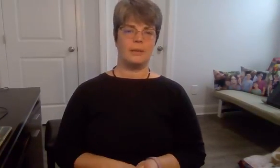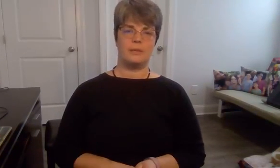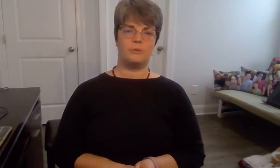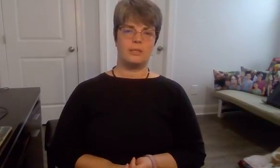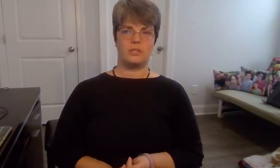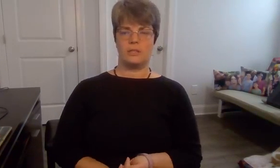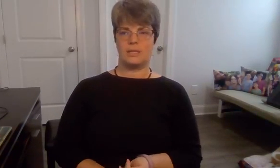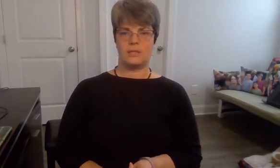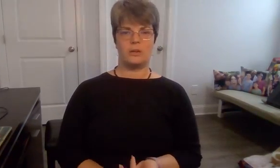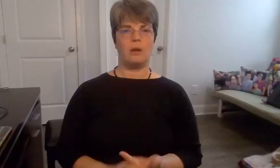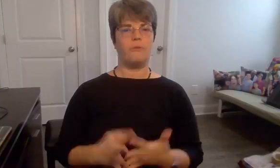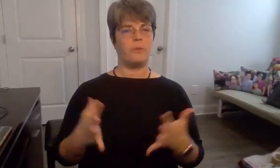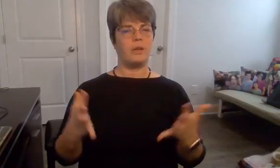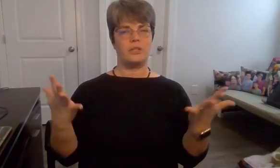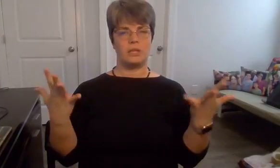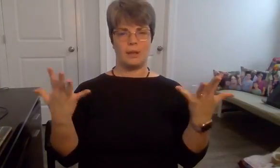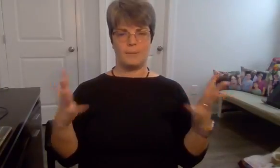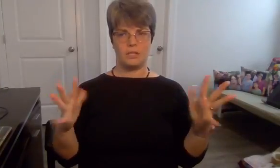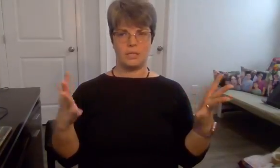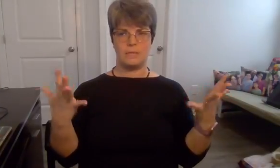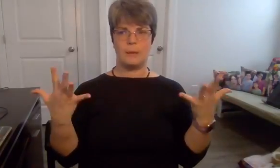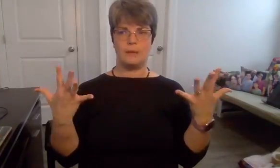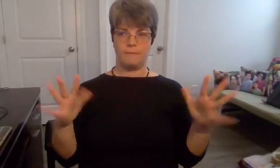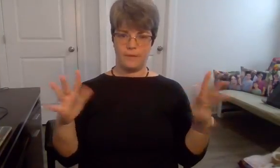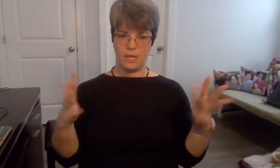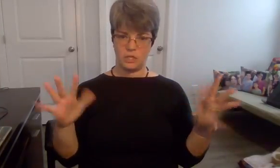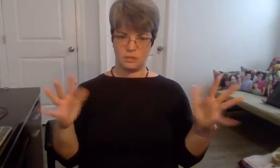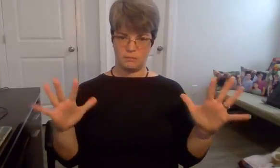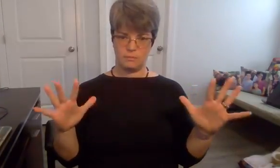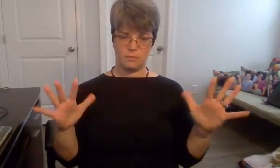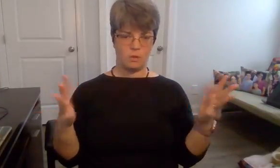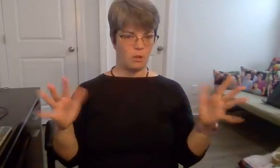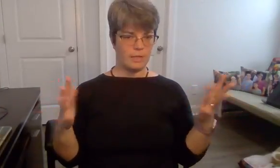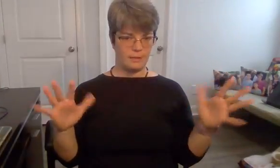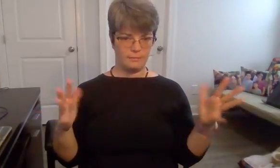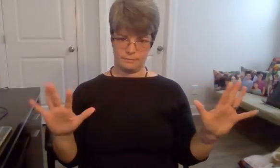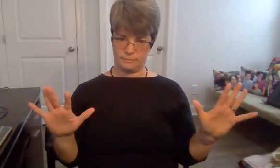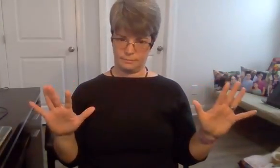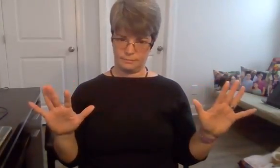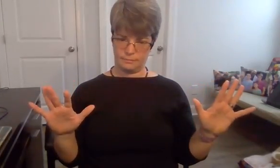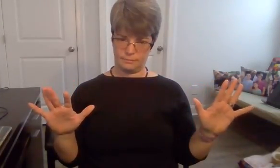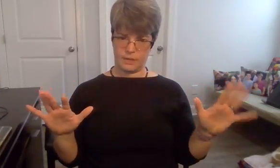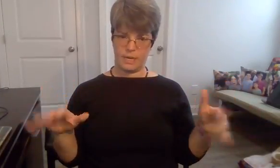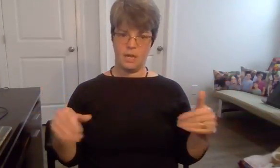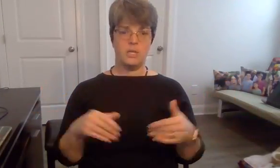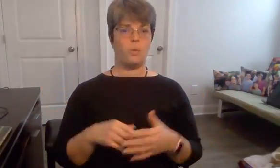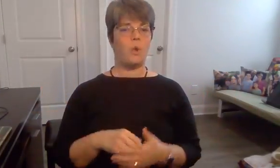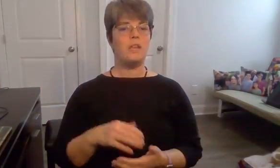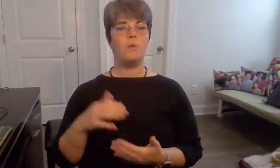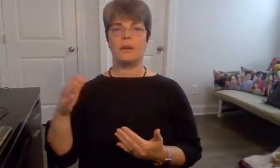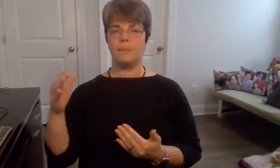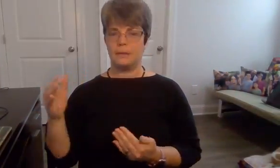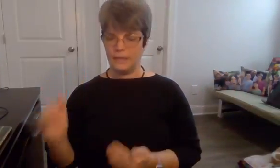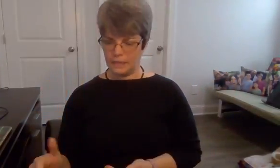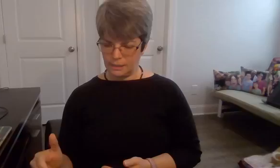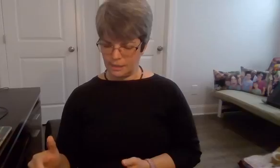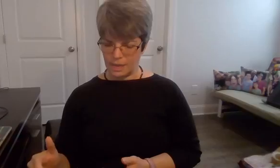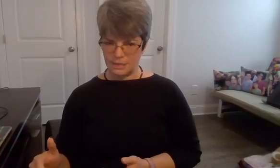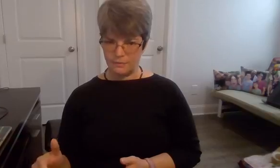some transition signs that are helpful. We already talked about a bunch of these, but finished or all done, right? So when you are completing an activity